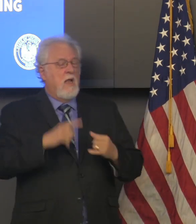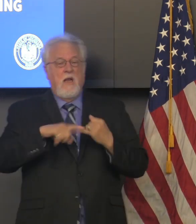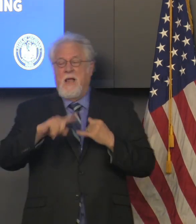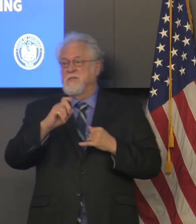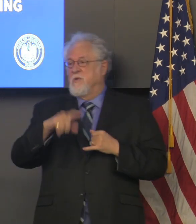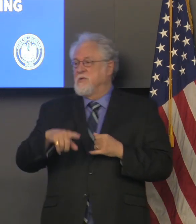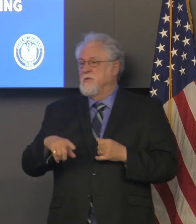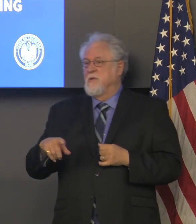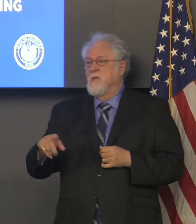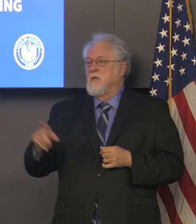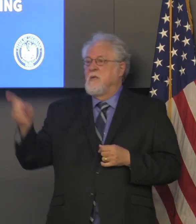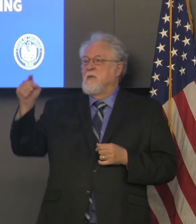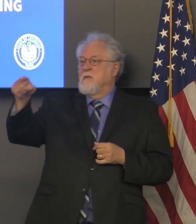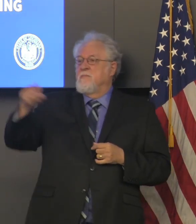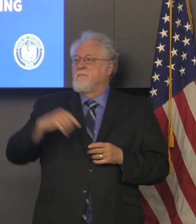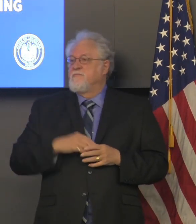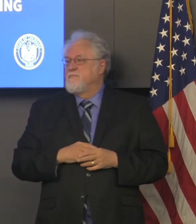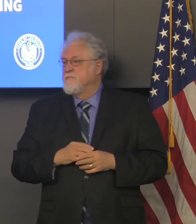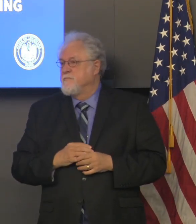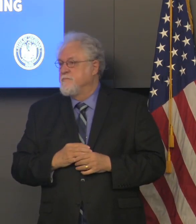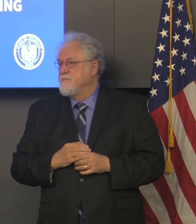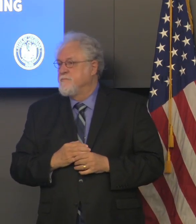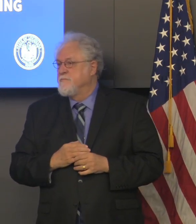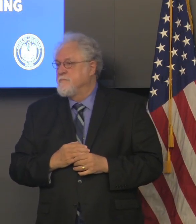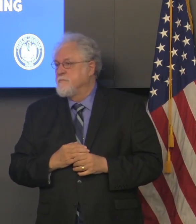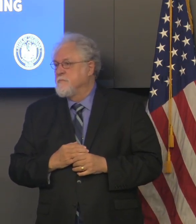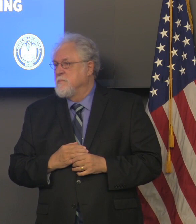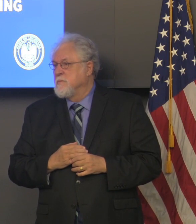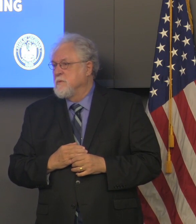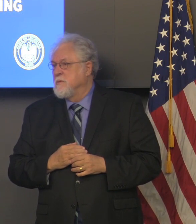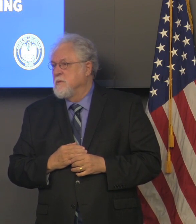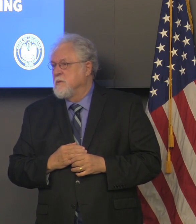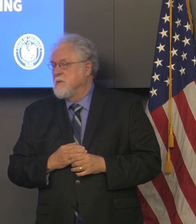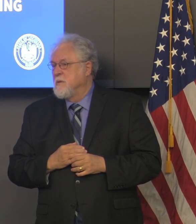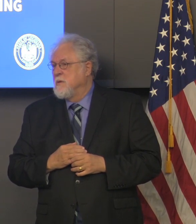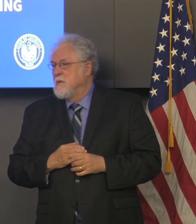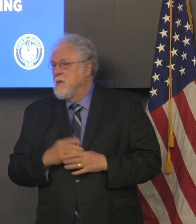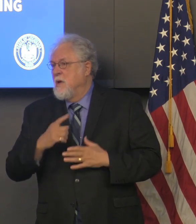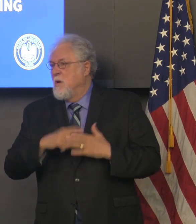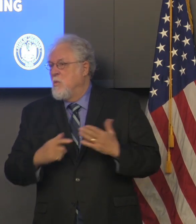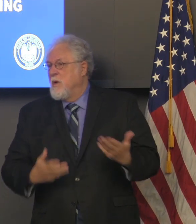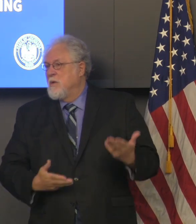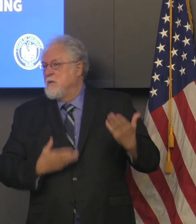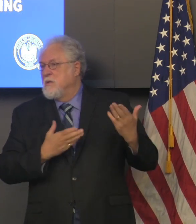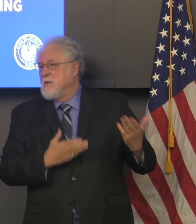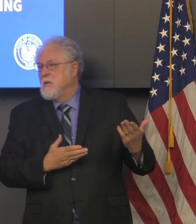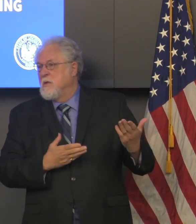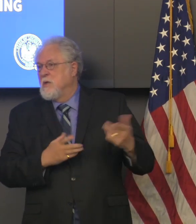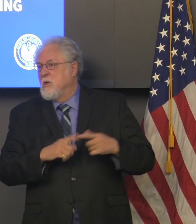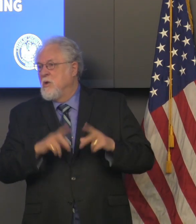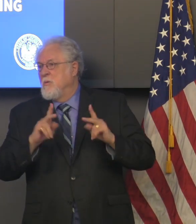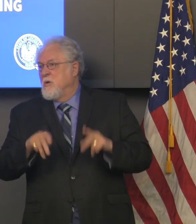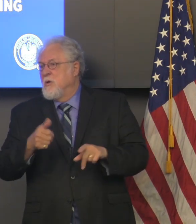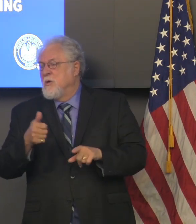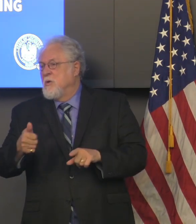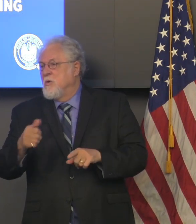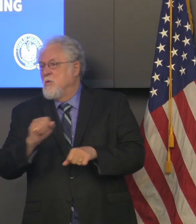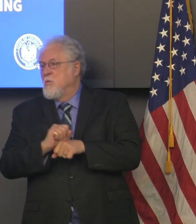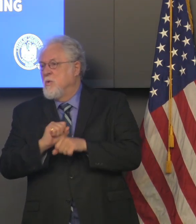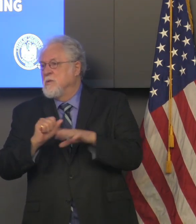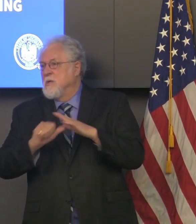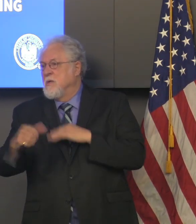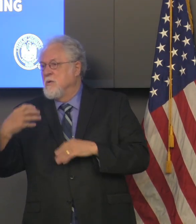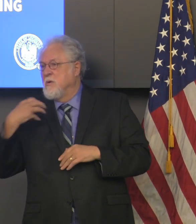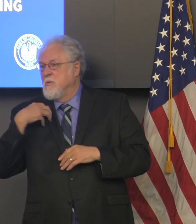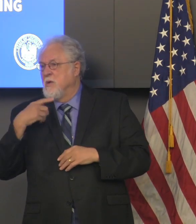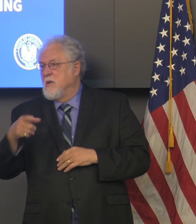question. All right, I'm going to go back here. So, Governor, what do you suggest to someone who works for an employer and